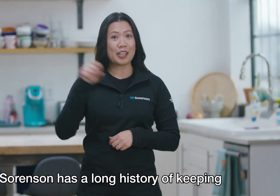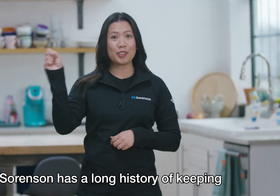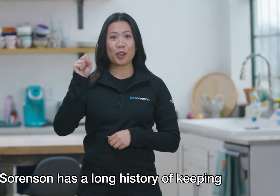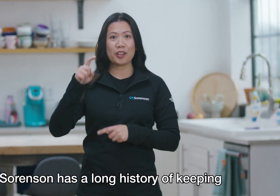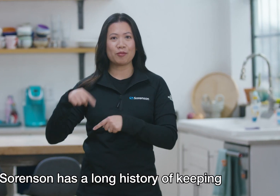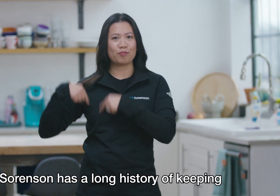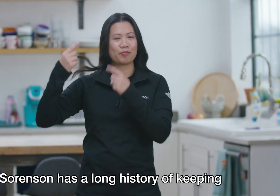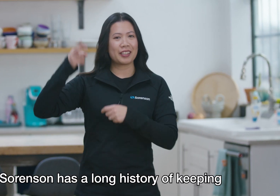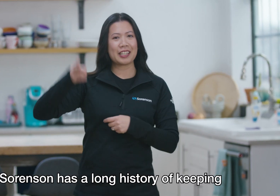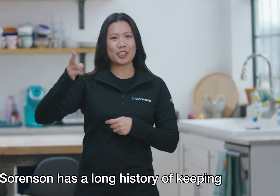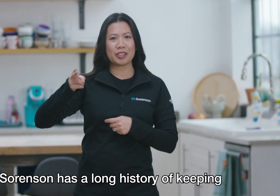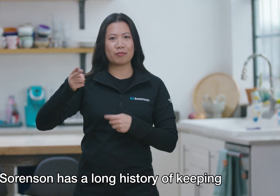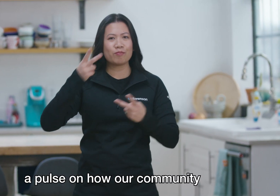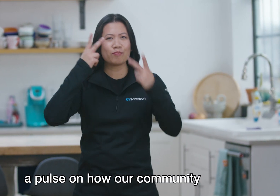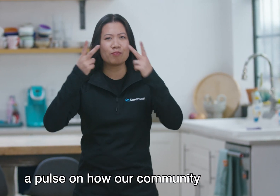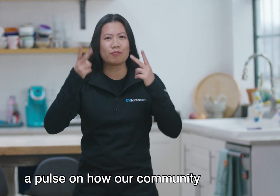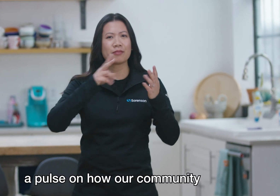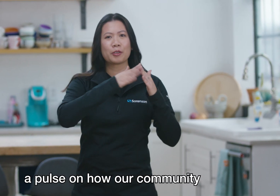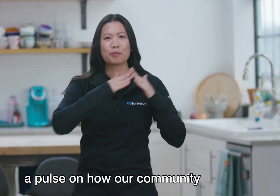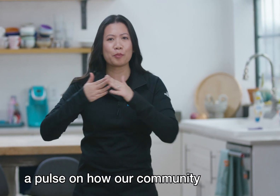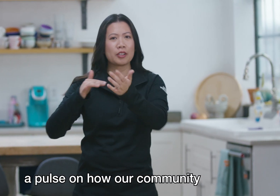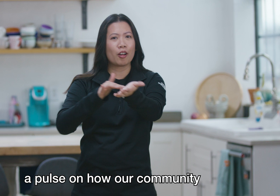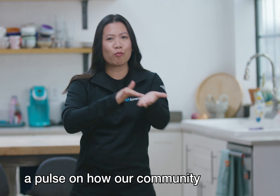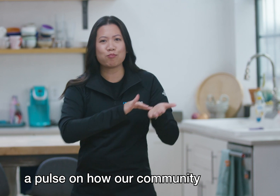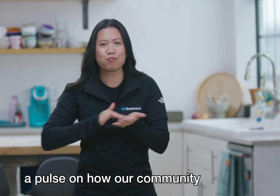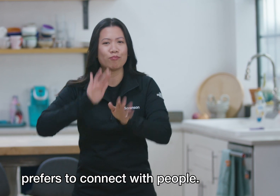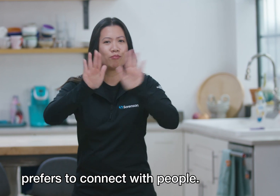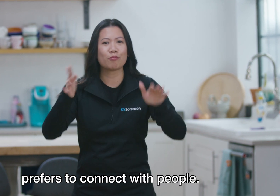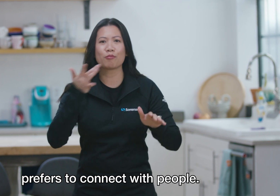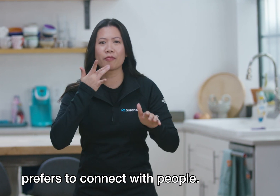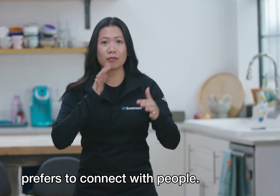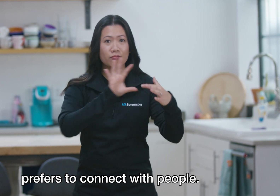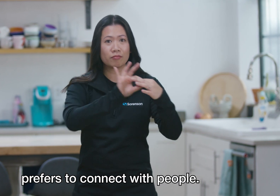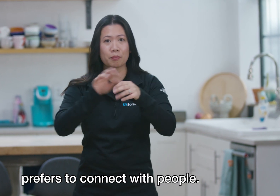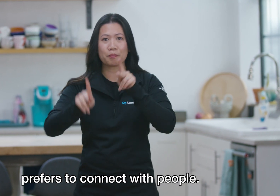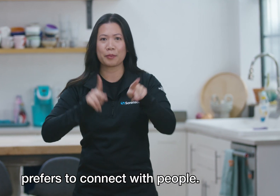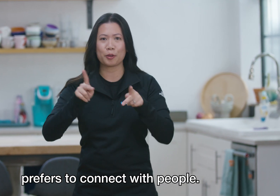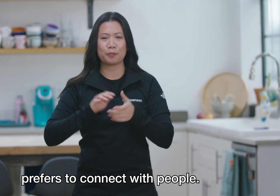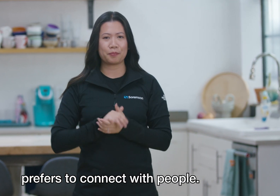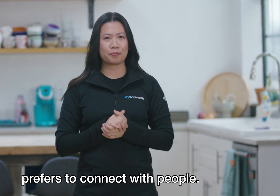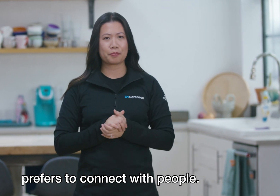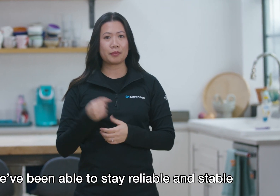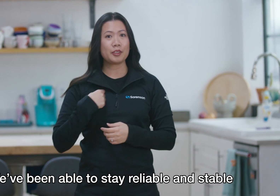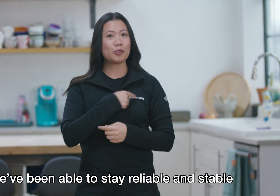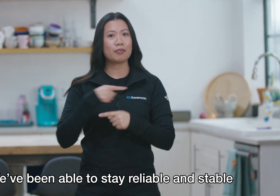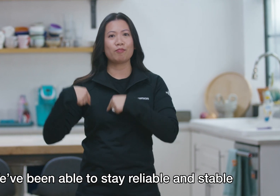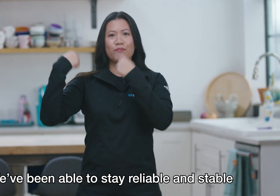Sorenson has a long history of keeping a pulse on how our community prefers to connect with people. We've been able to